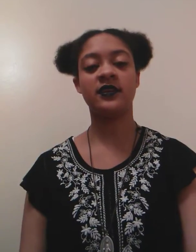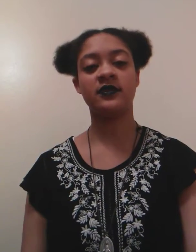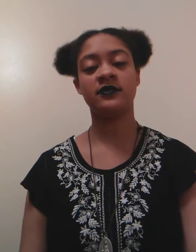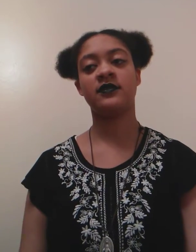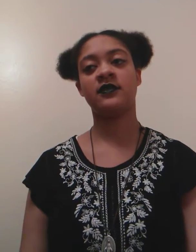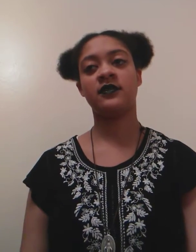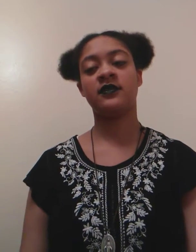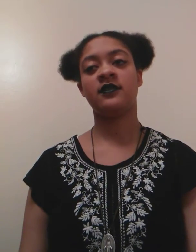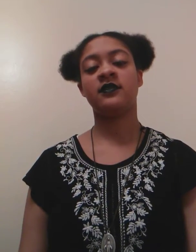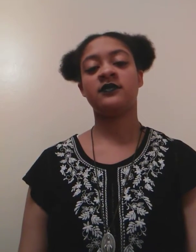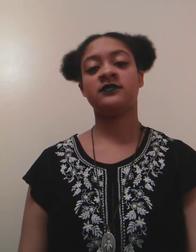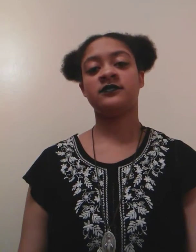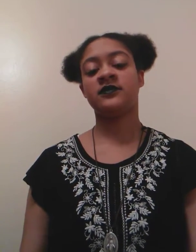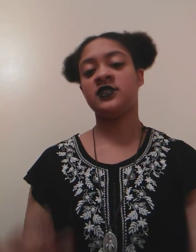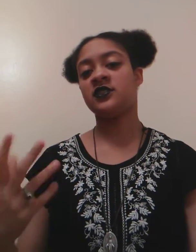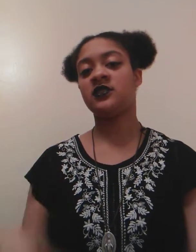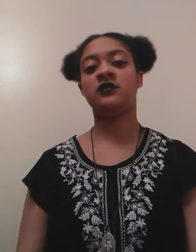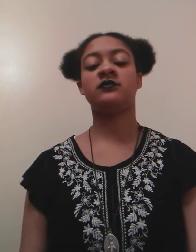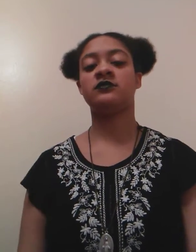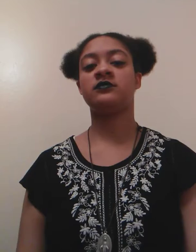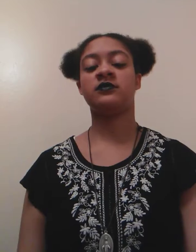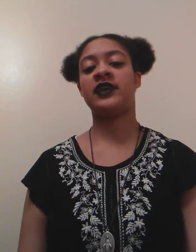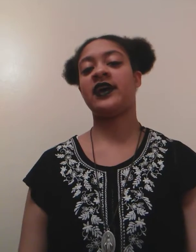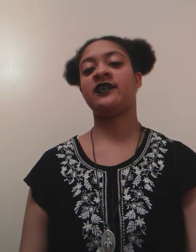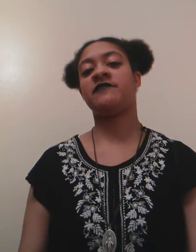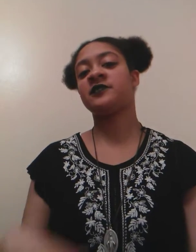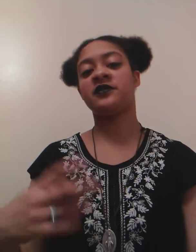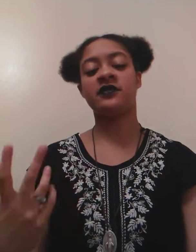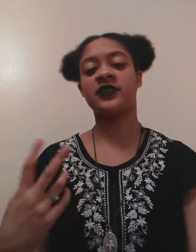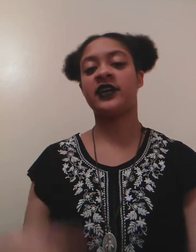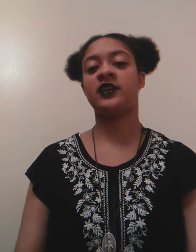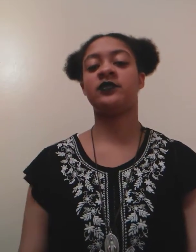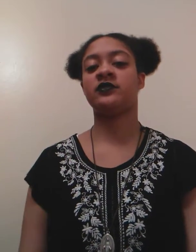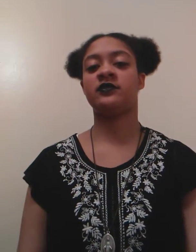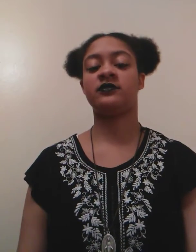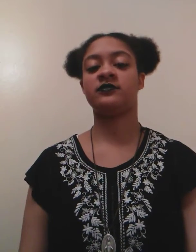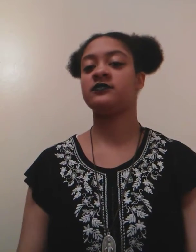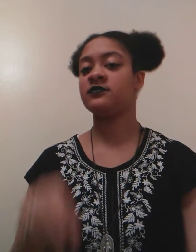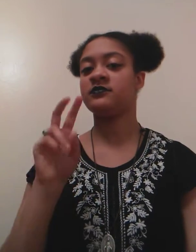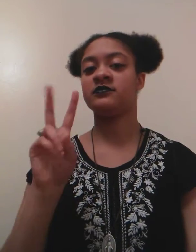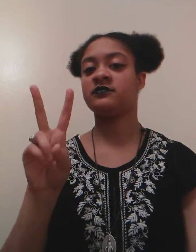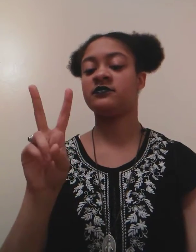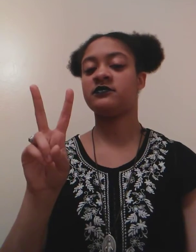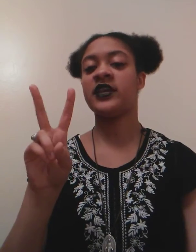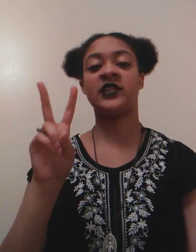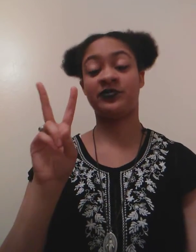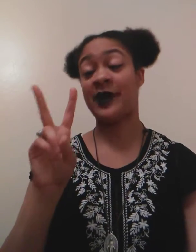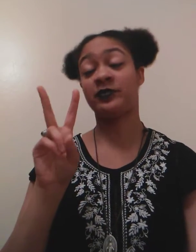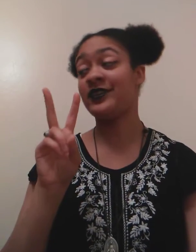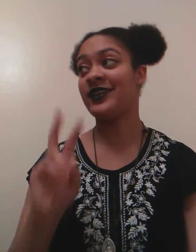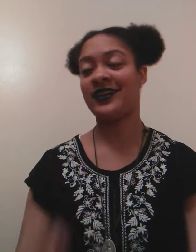anything, just know that if something looks like a number, it's probably